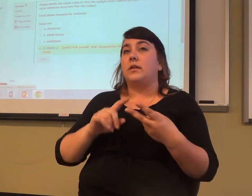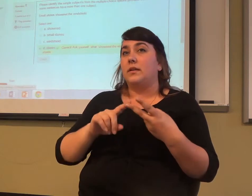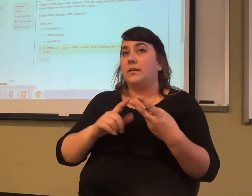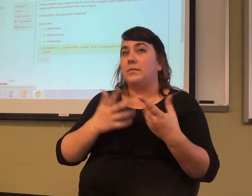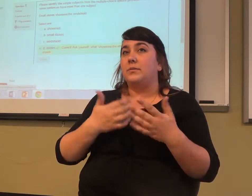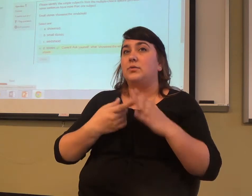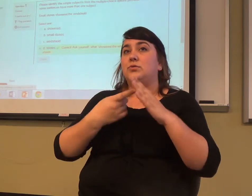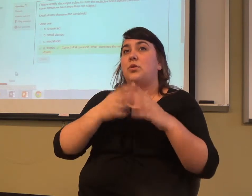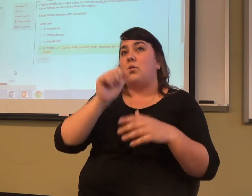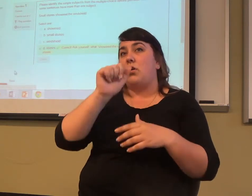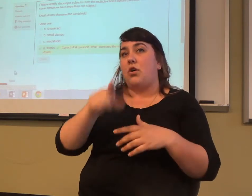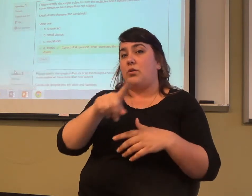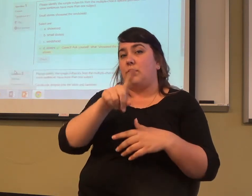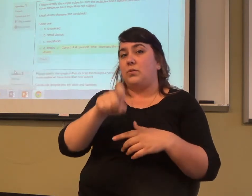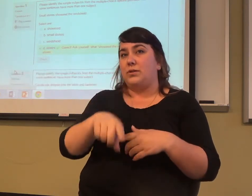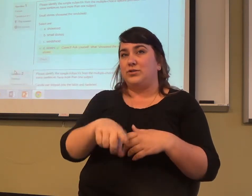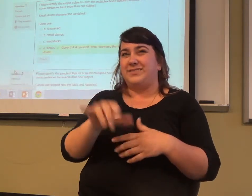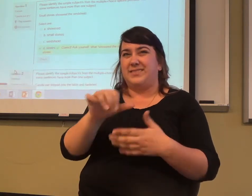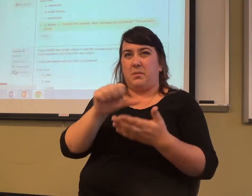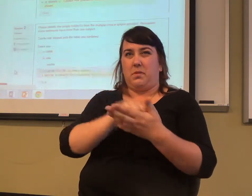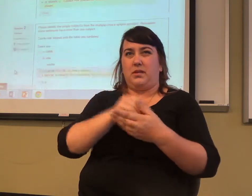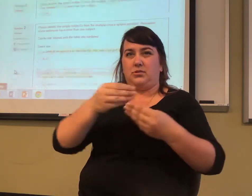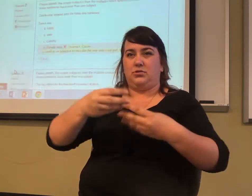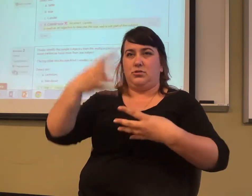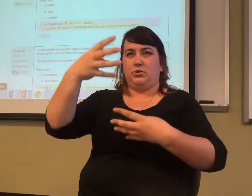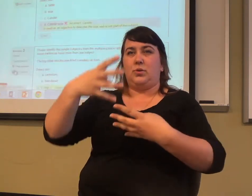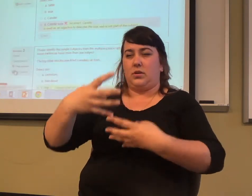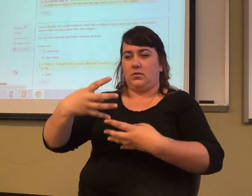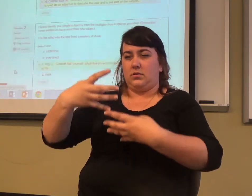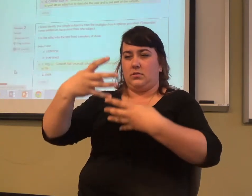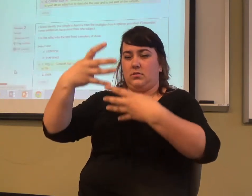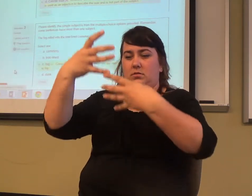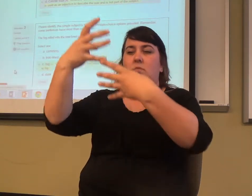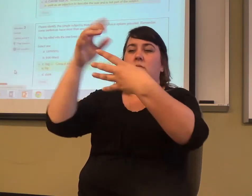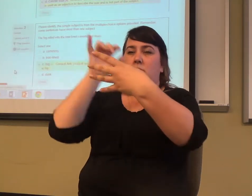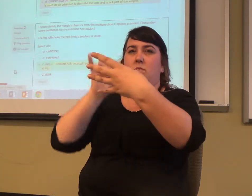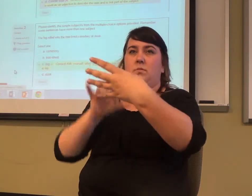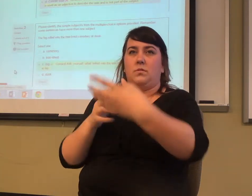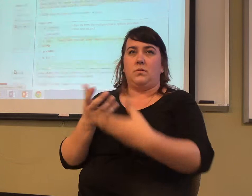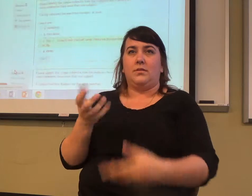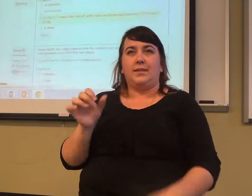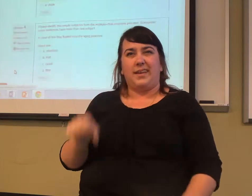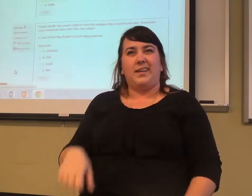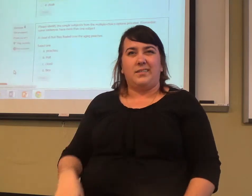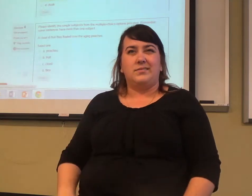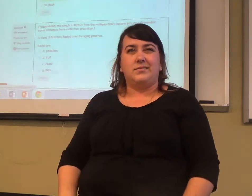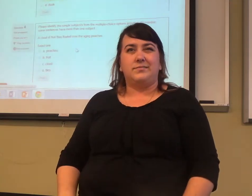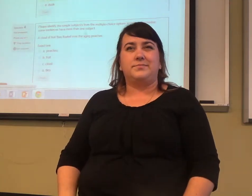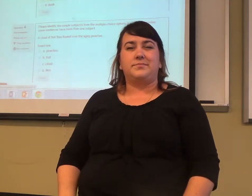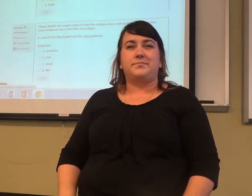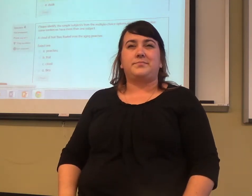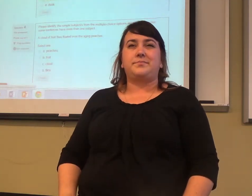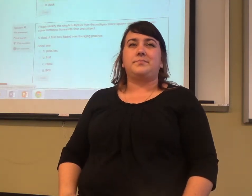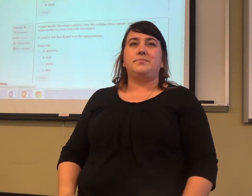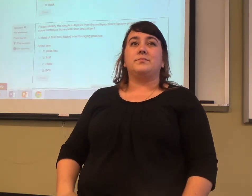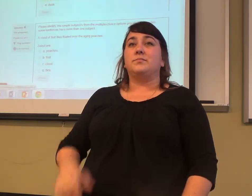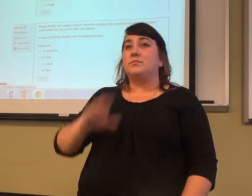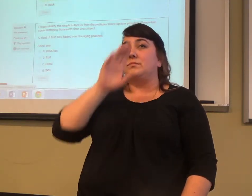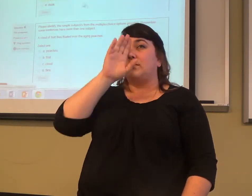the questions on one page, so you can just scroll down the page and see how you did. Also know that I'm not going to get any feedback